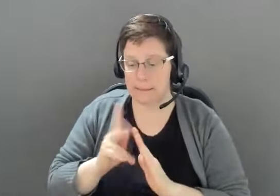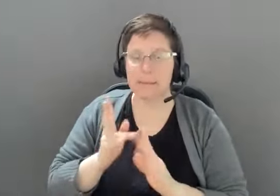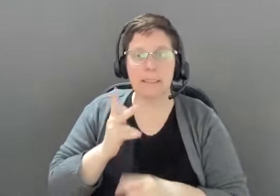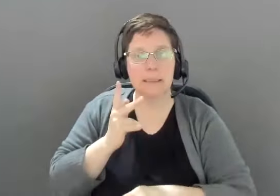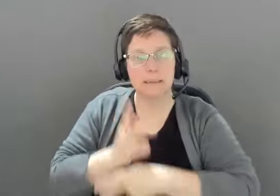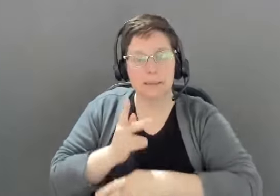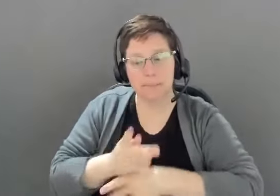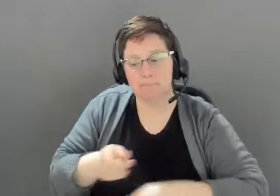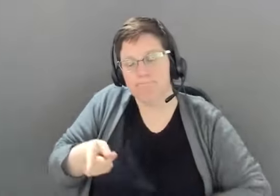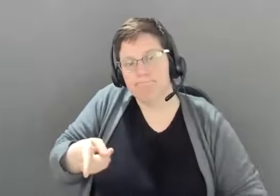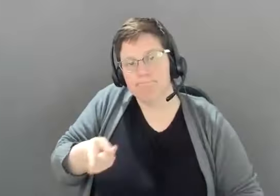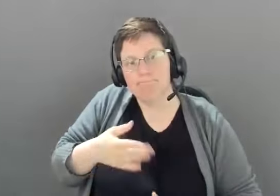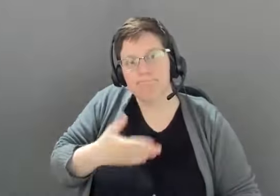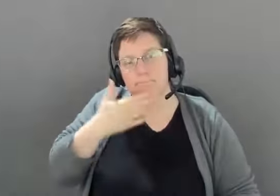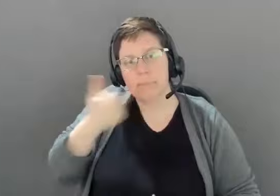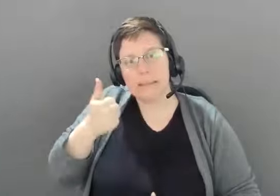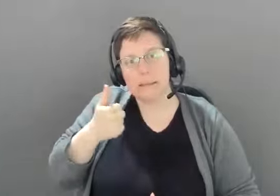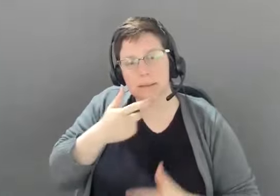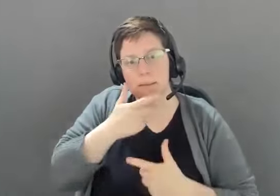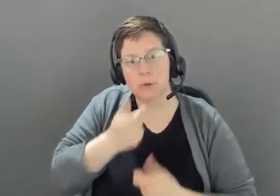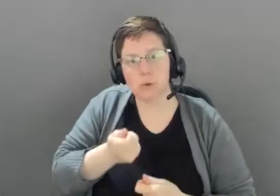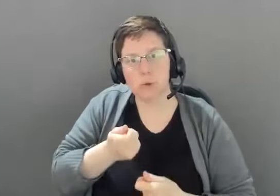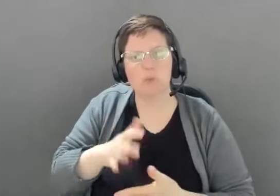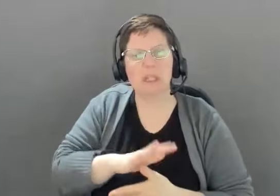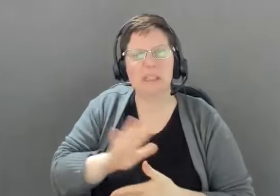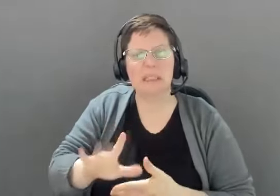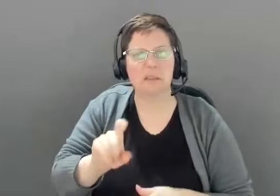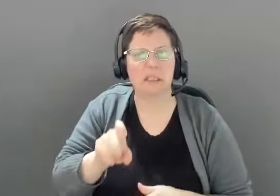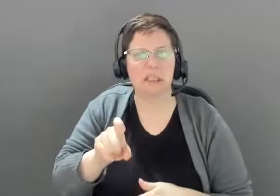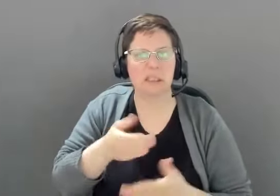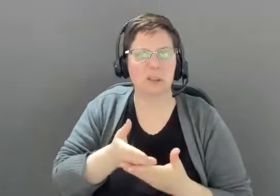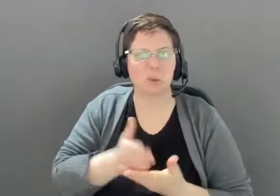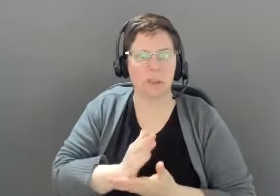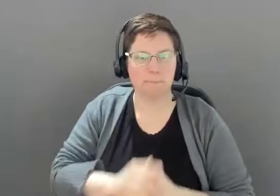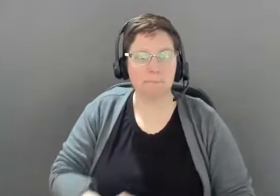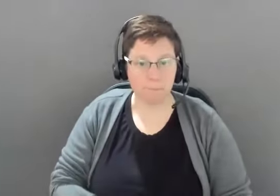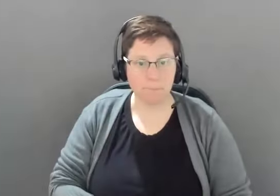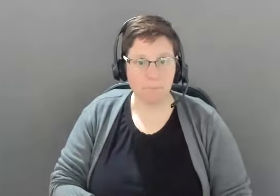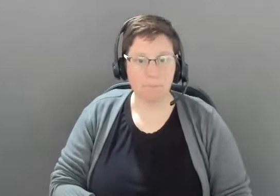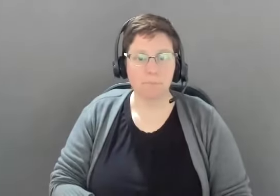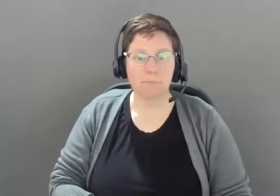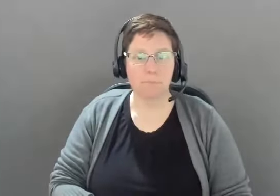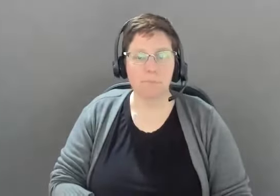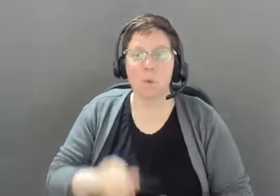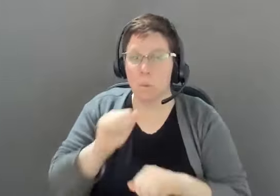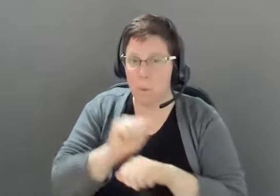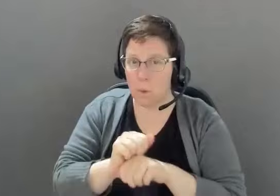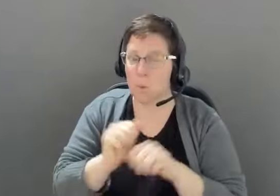policies that prioritize the needs and rights of survivors in the legal process. Work with community